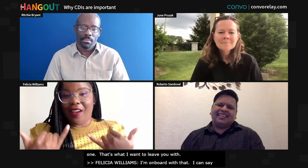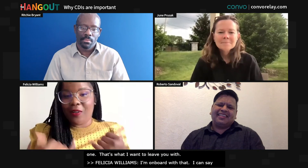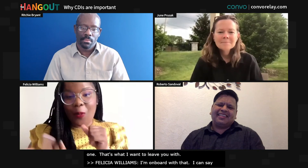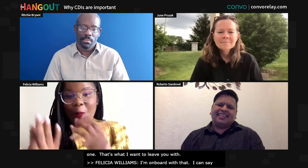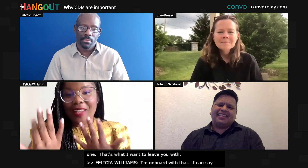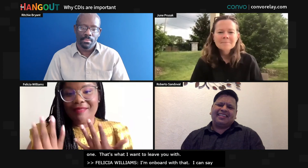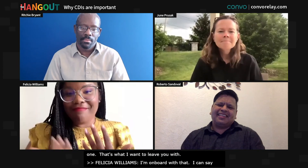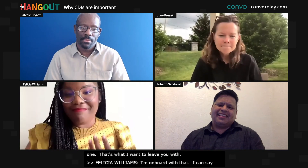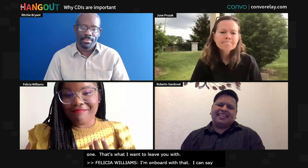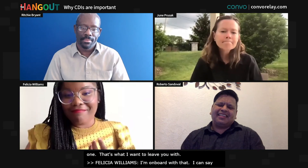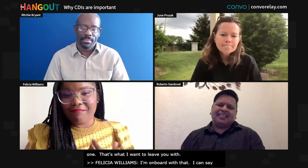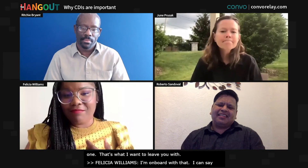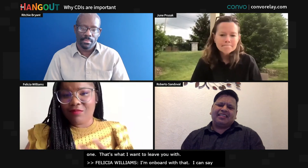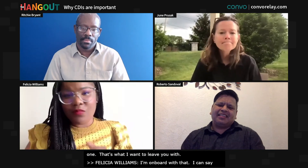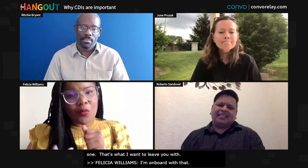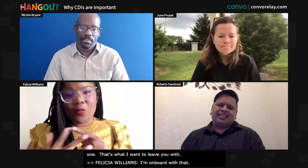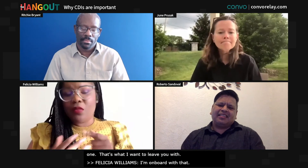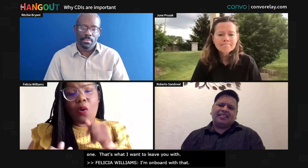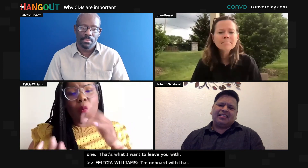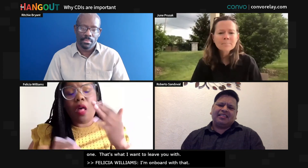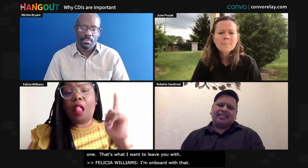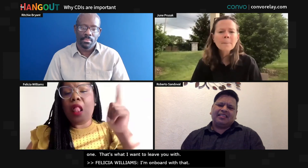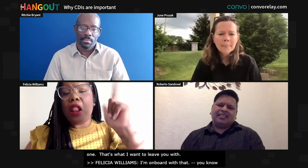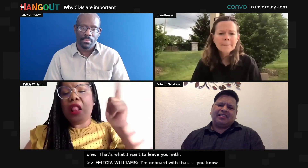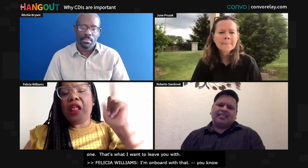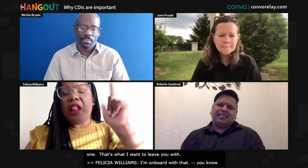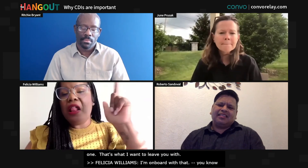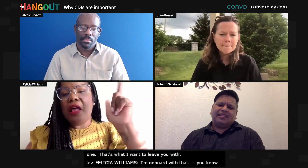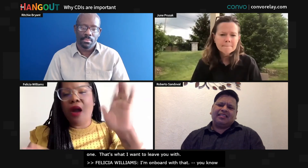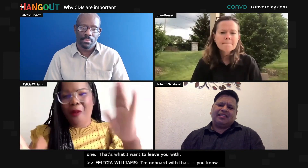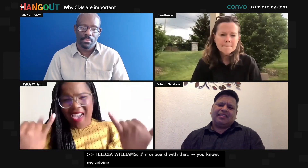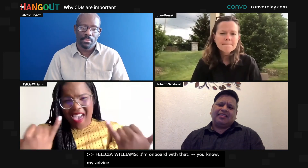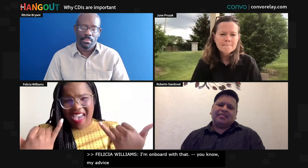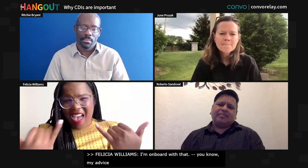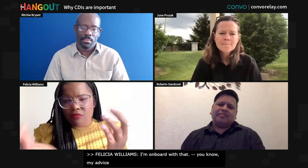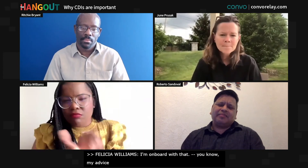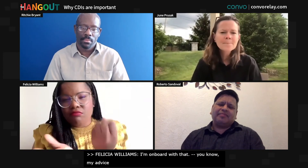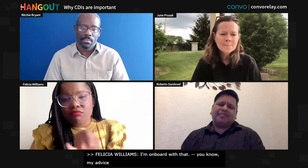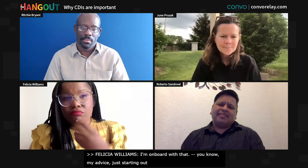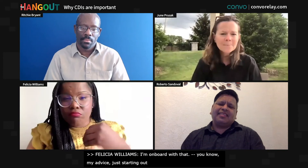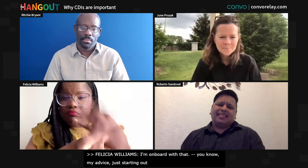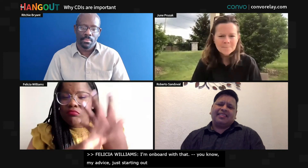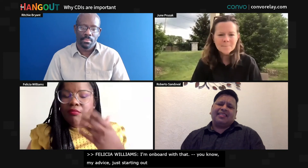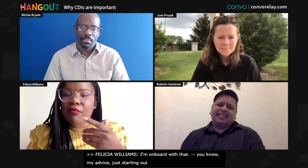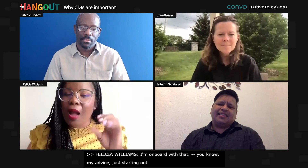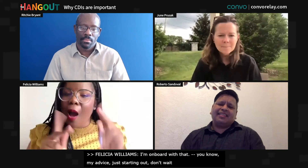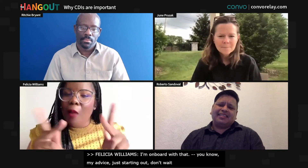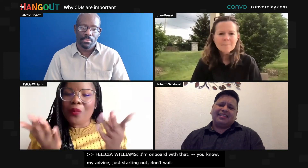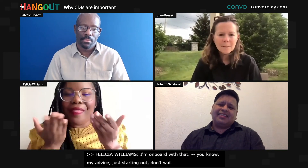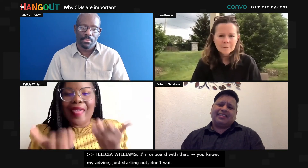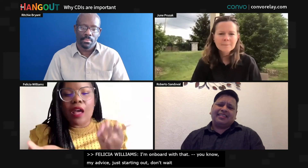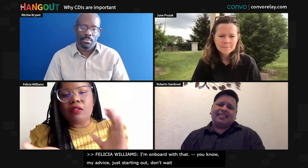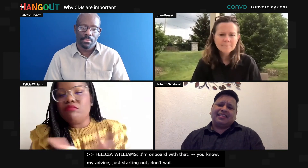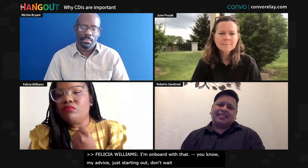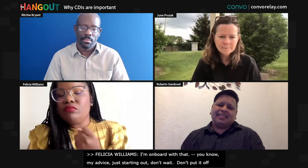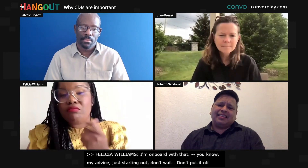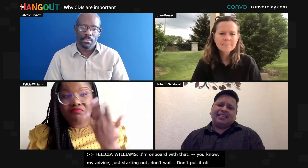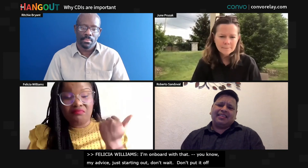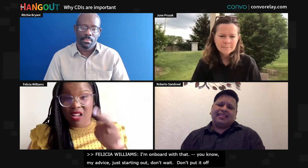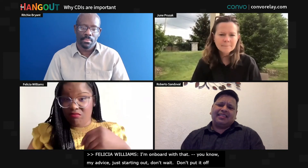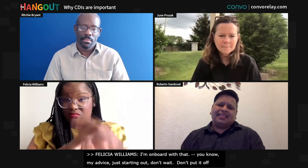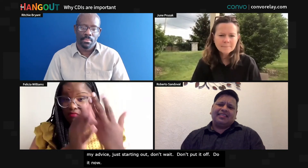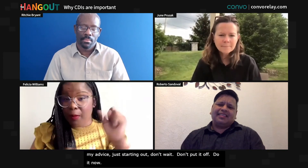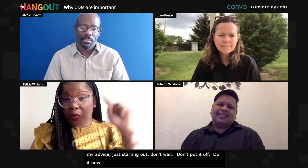my advice, just start now. Don't wait. Don't wait. Just don't put it off. Do it now. You know,